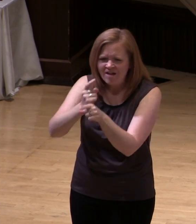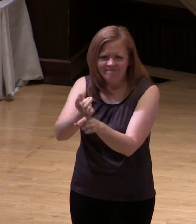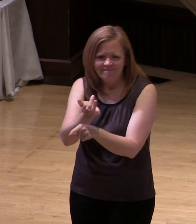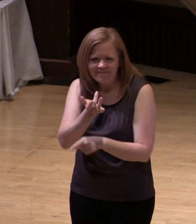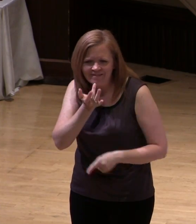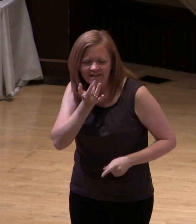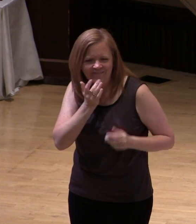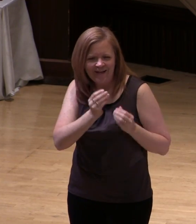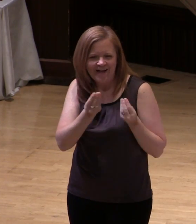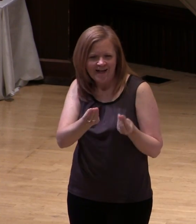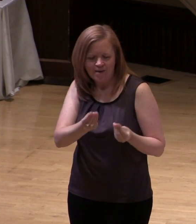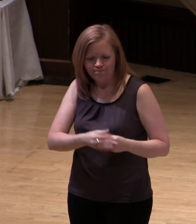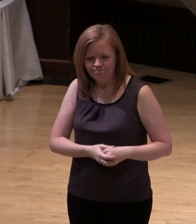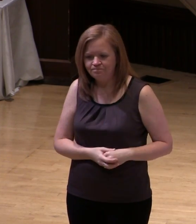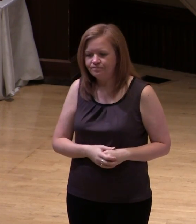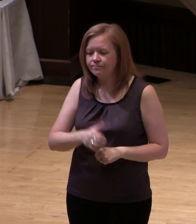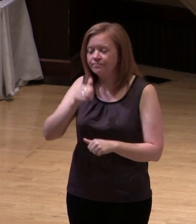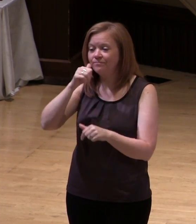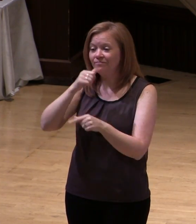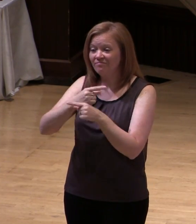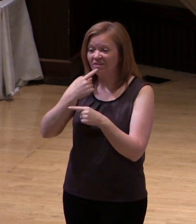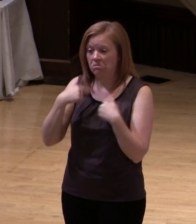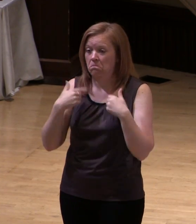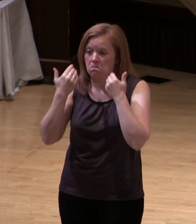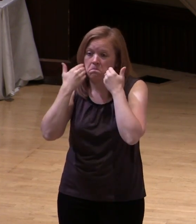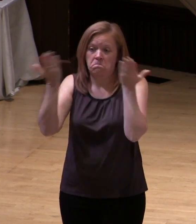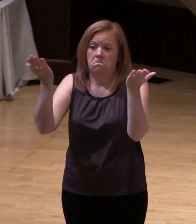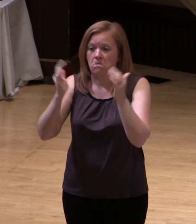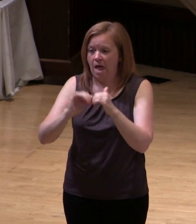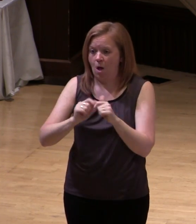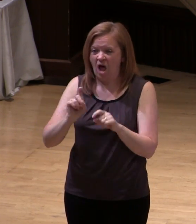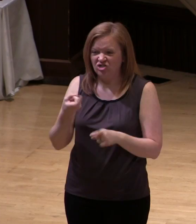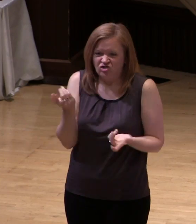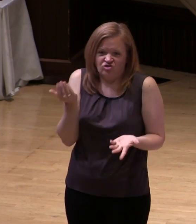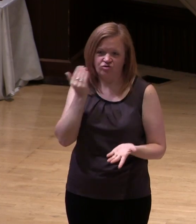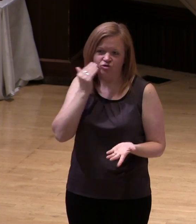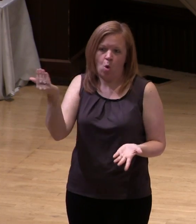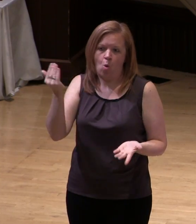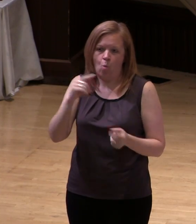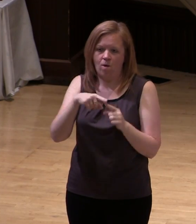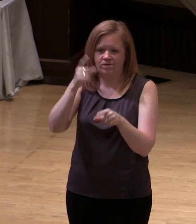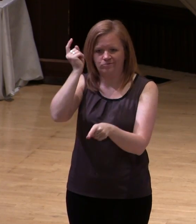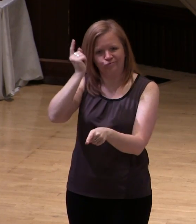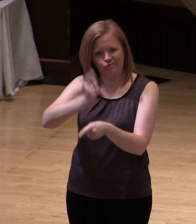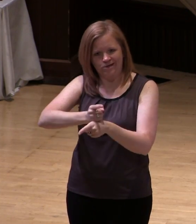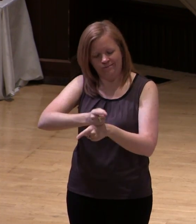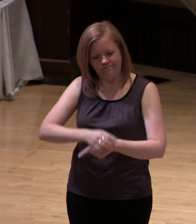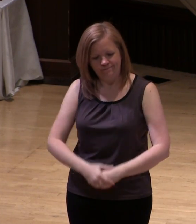flavor?" She said, "I don't know how to do it, I just know it. I just know when it's right."